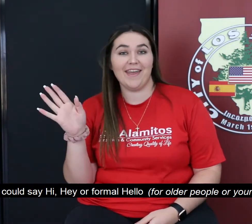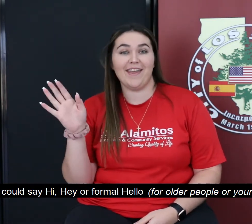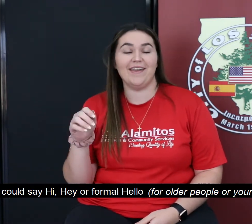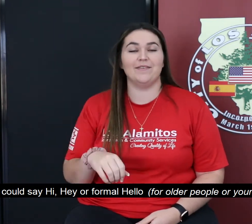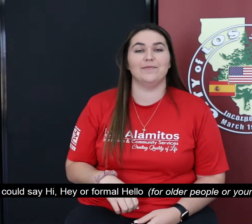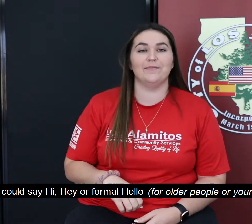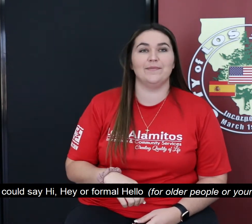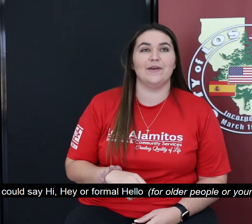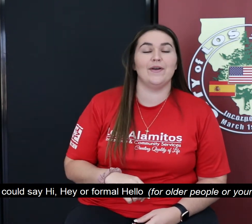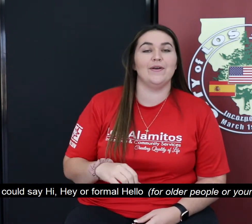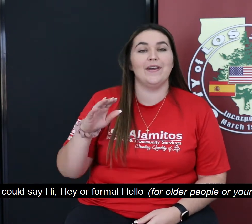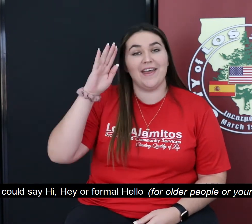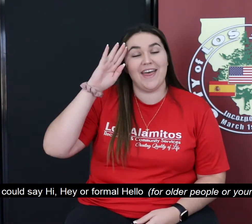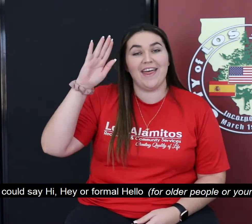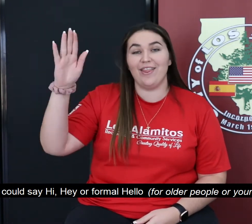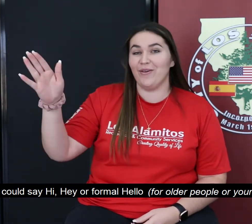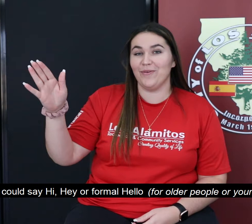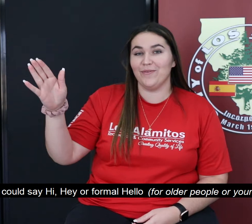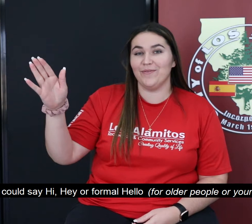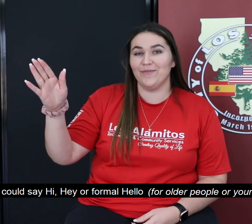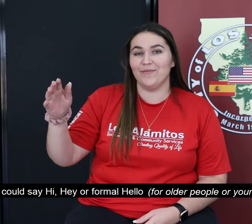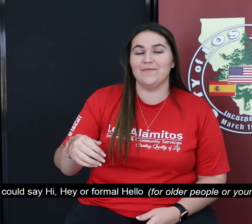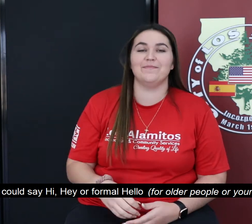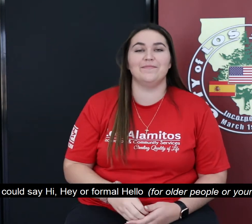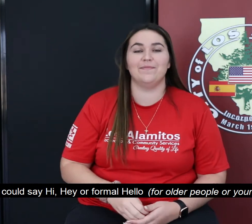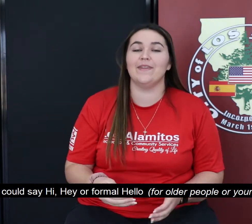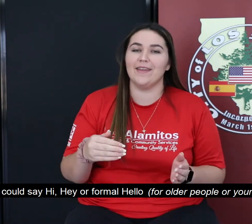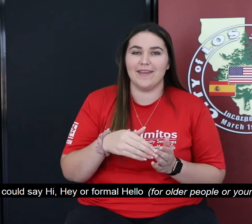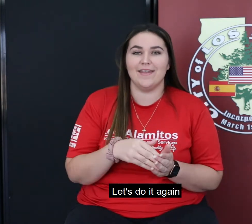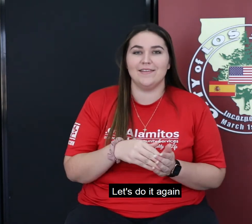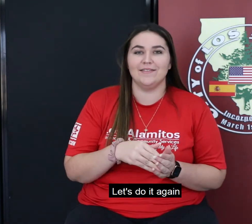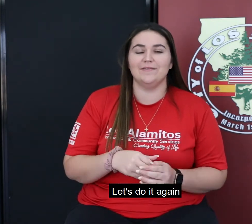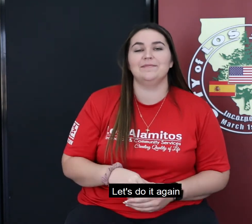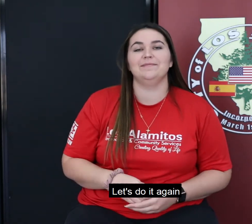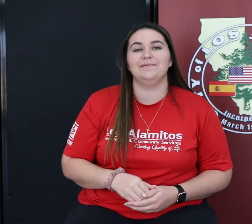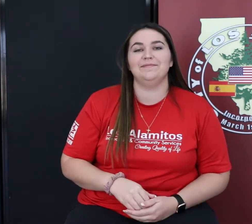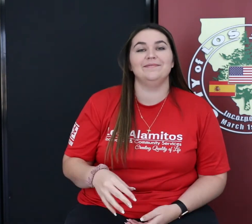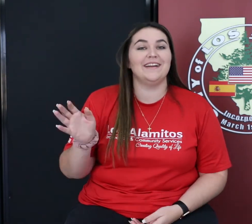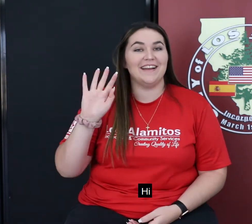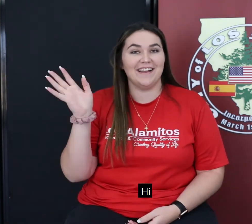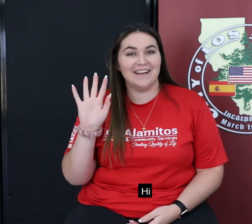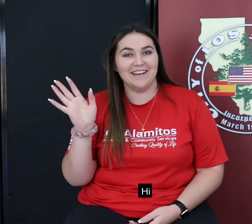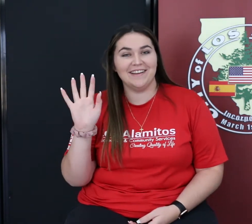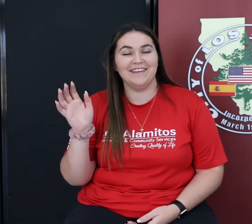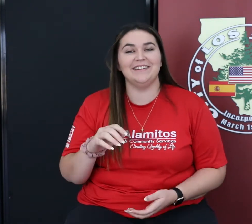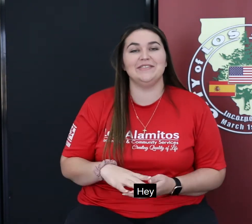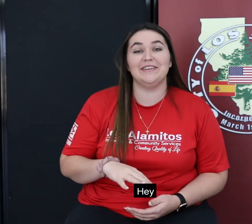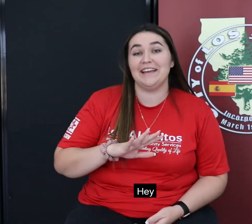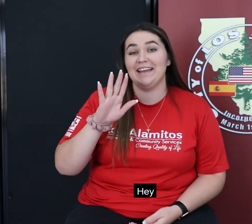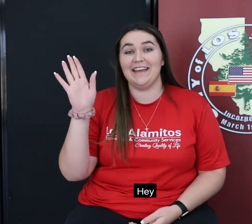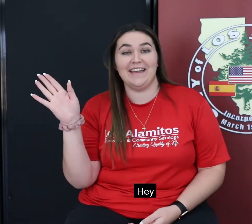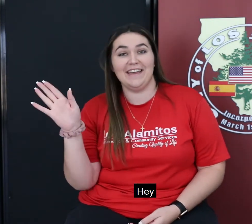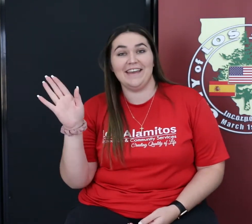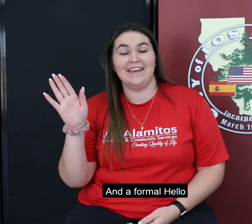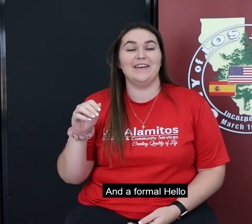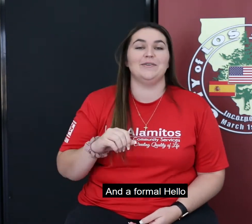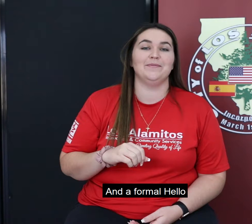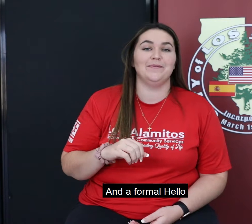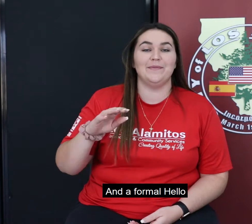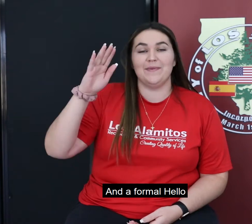or a formal hello for older people or your mom or your dad. Let's do that again. Hi, hey, and a formal hello.